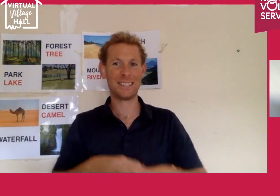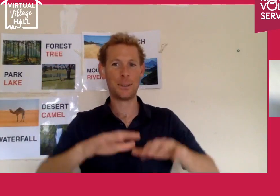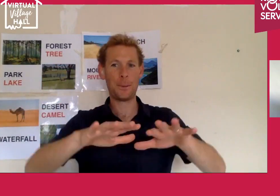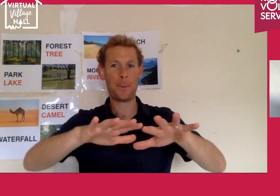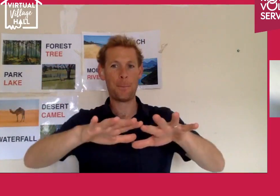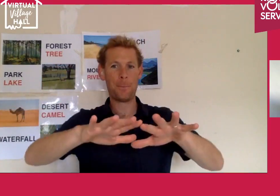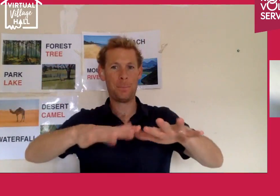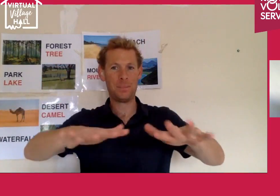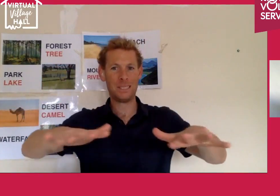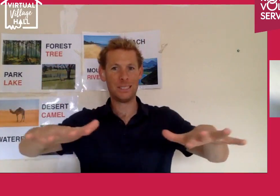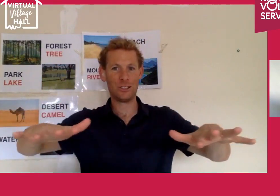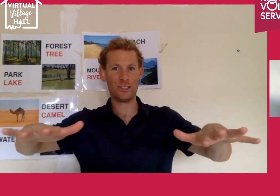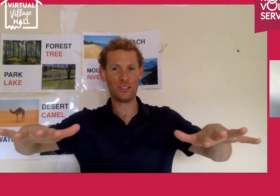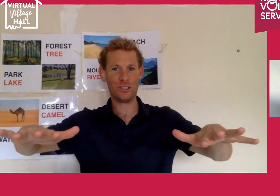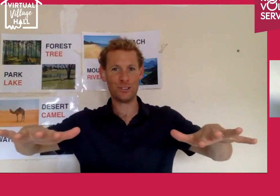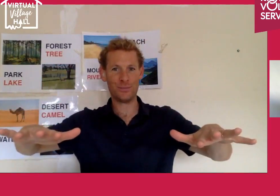I believe, is beach.